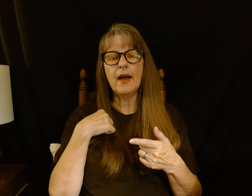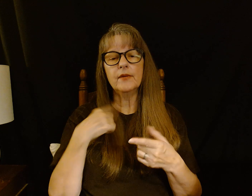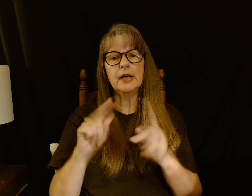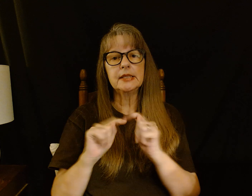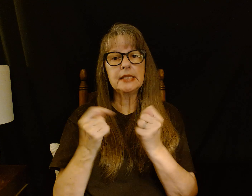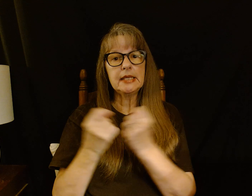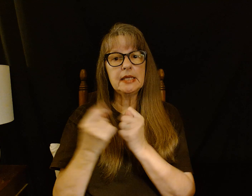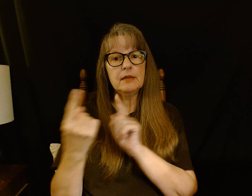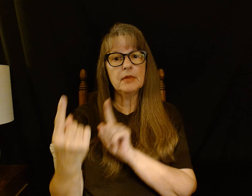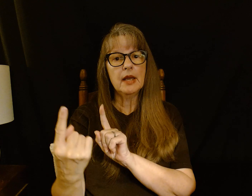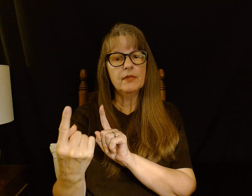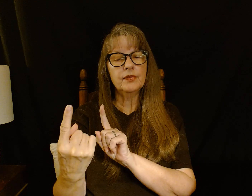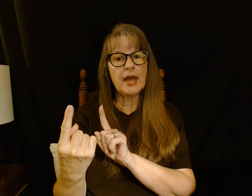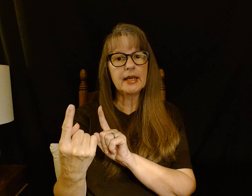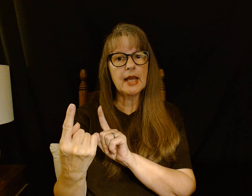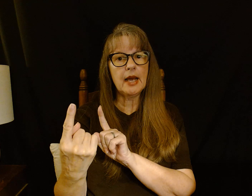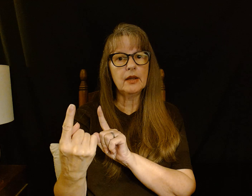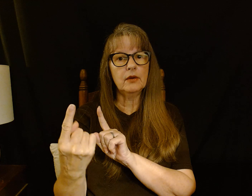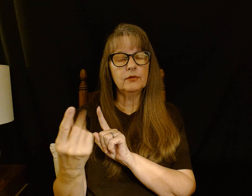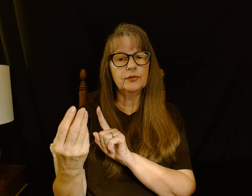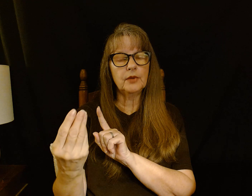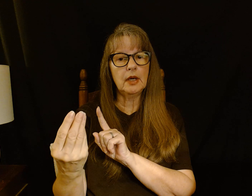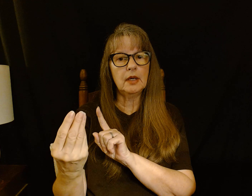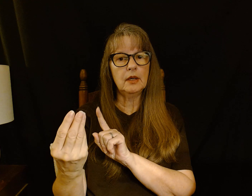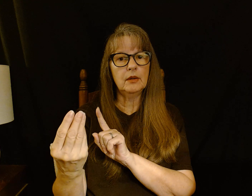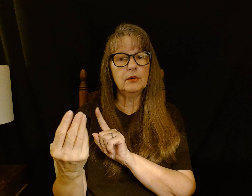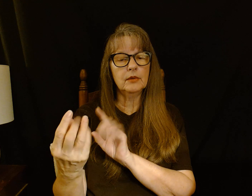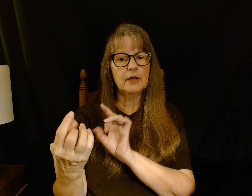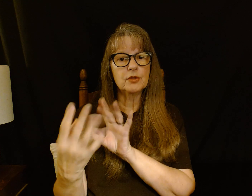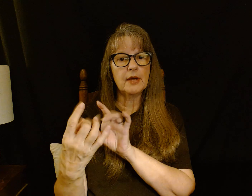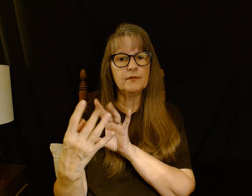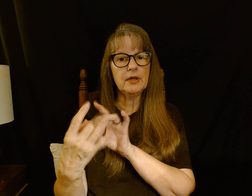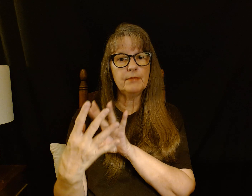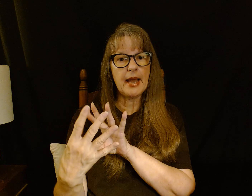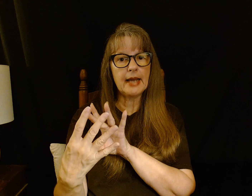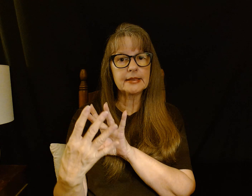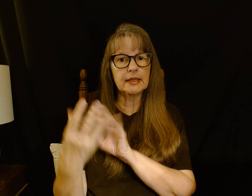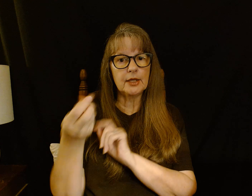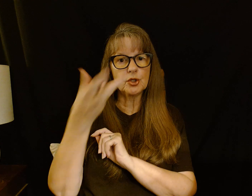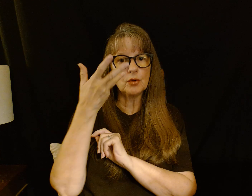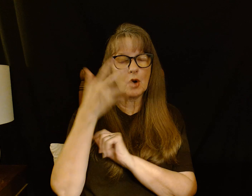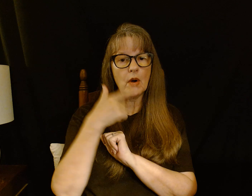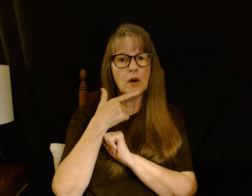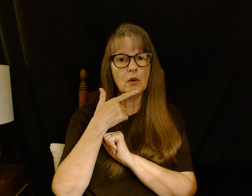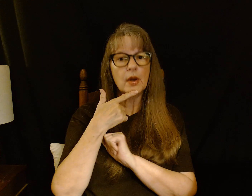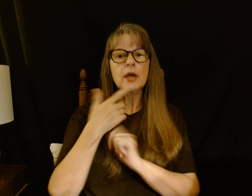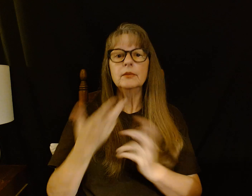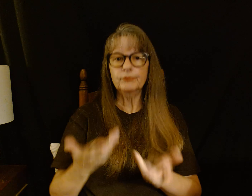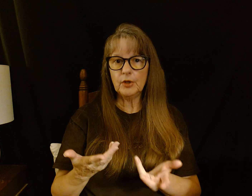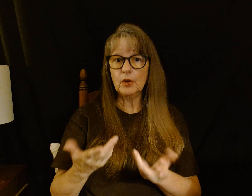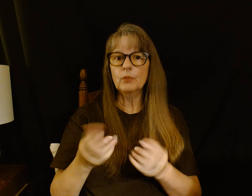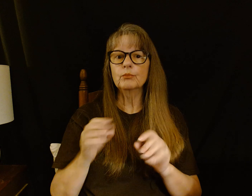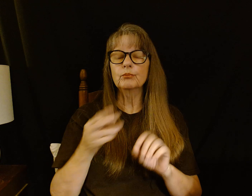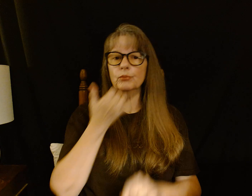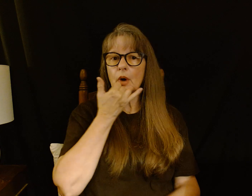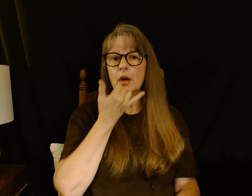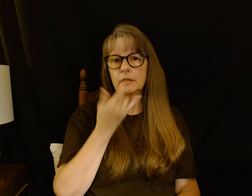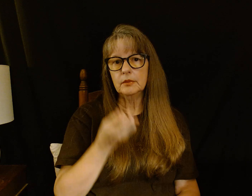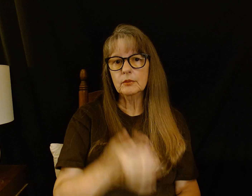a team that kind of gives you that feedback to let you know, oh, wrong,